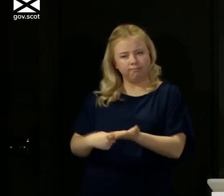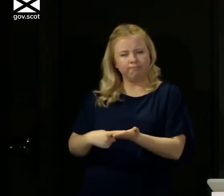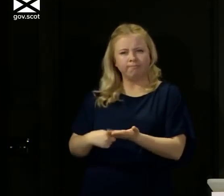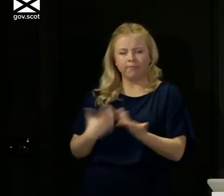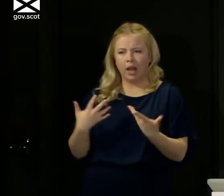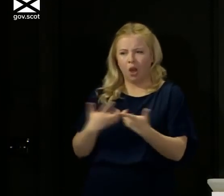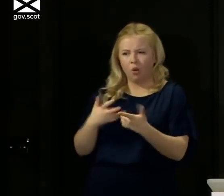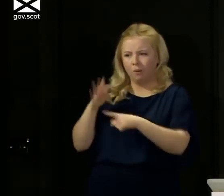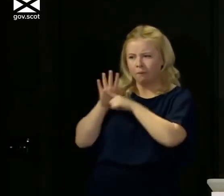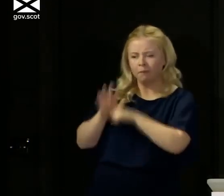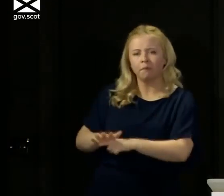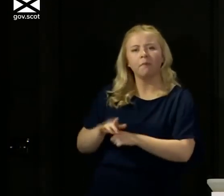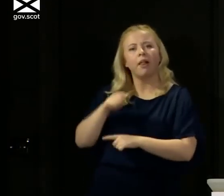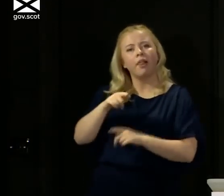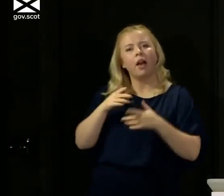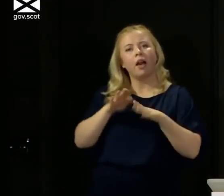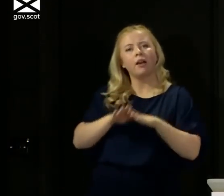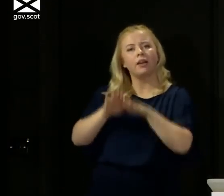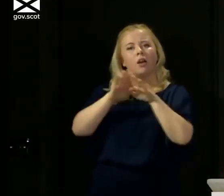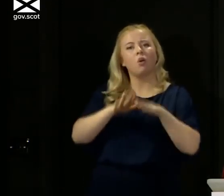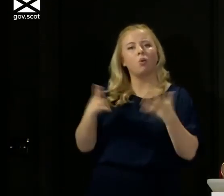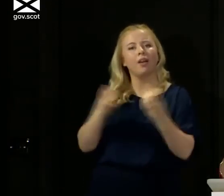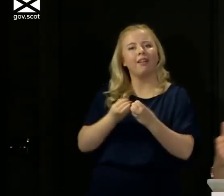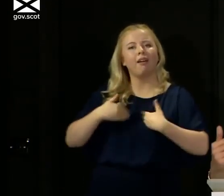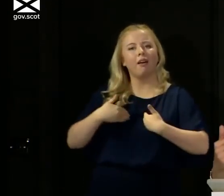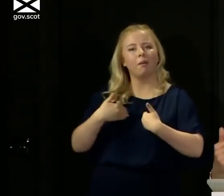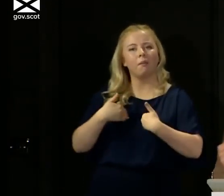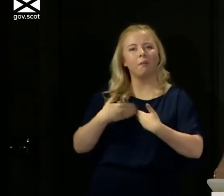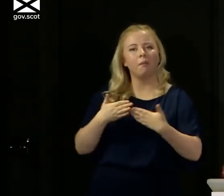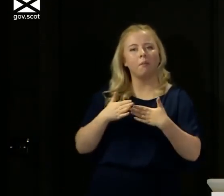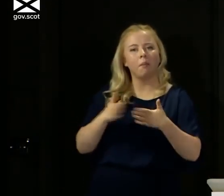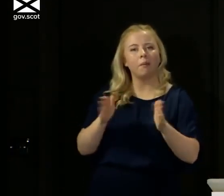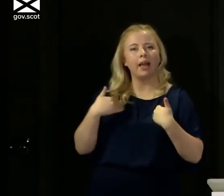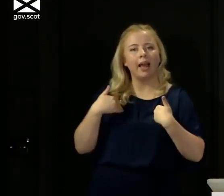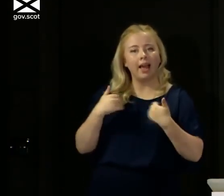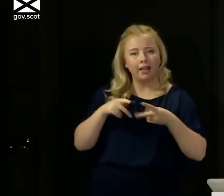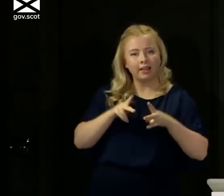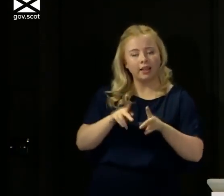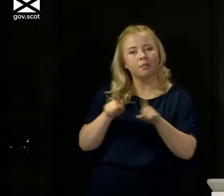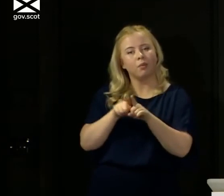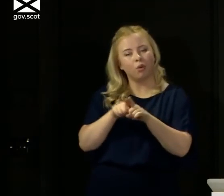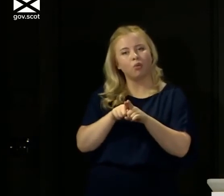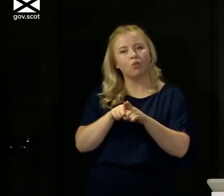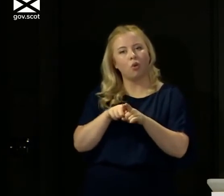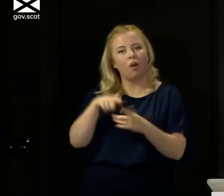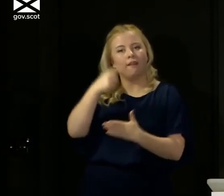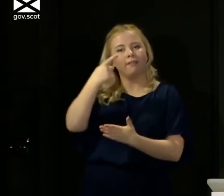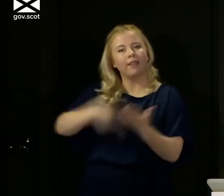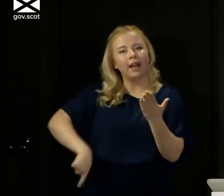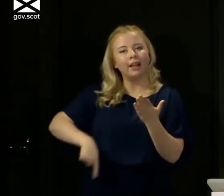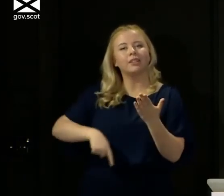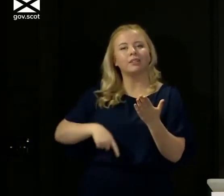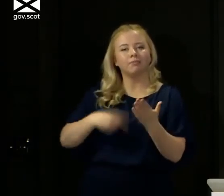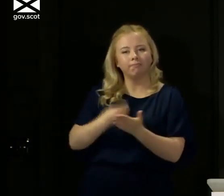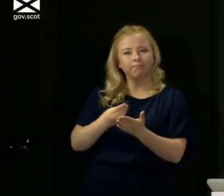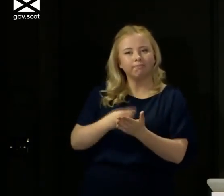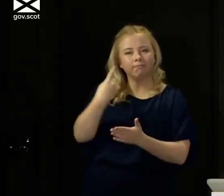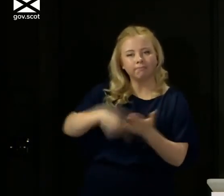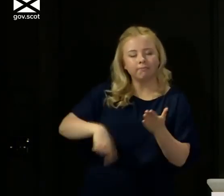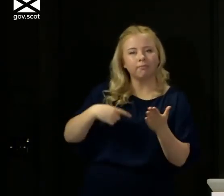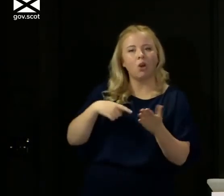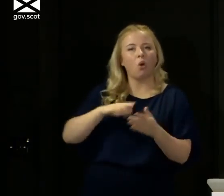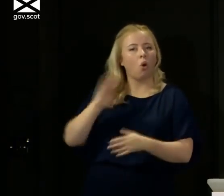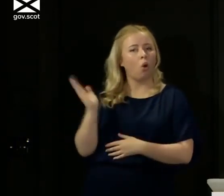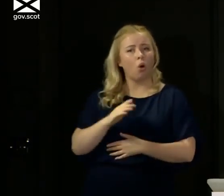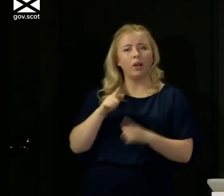consistent with our public health system. And when we were taking decisions around financial penalties, that was consistent with our criminal justice system. And all of that was